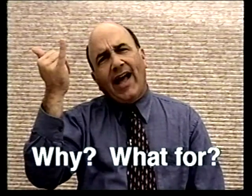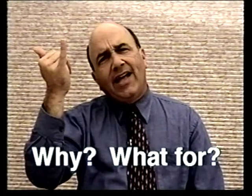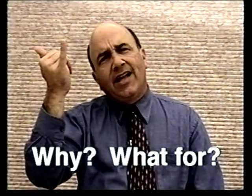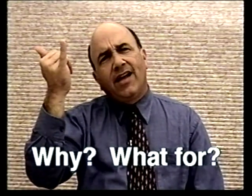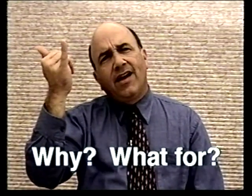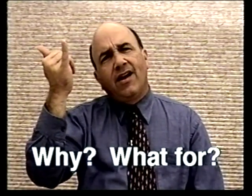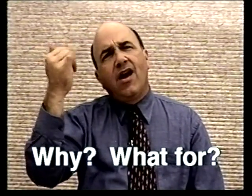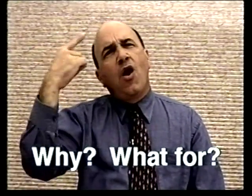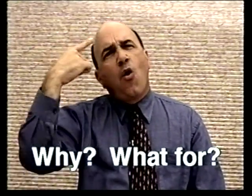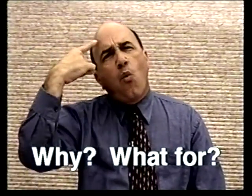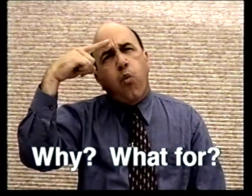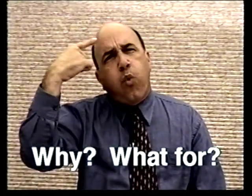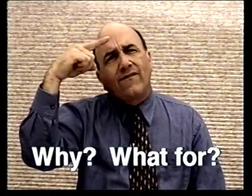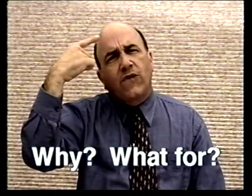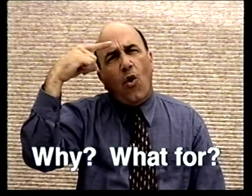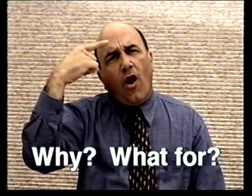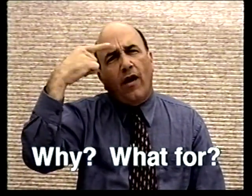Why? What for?